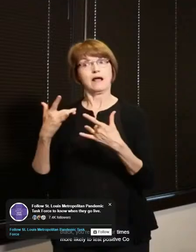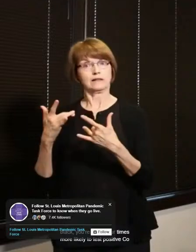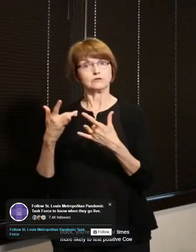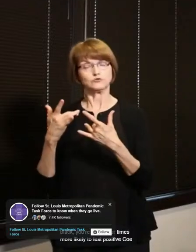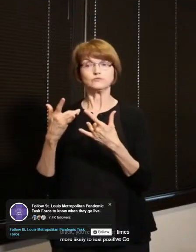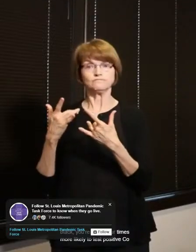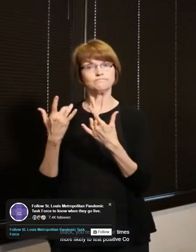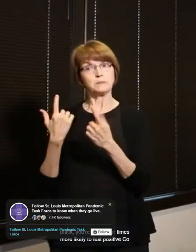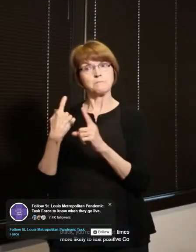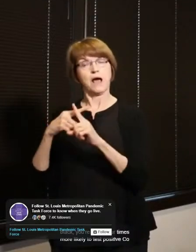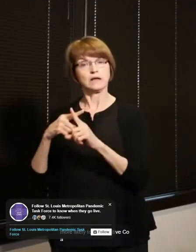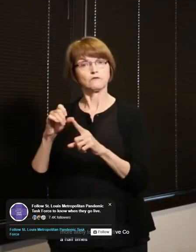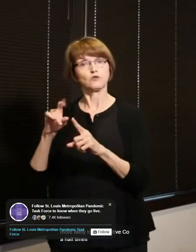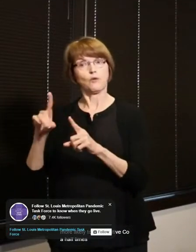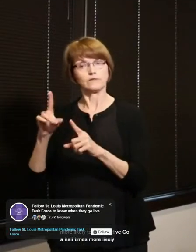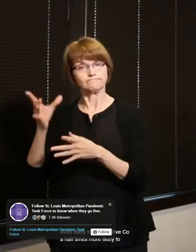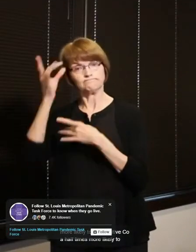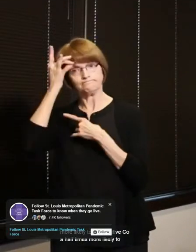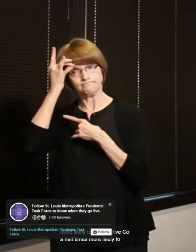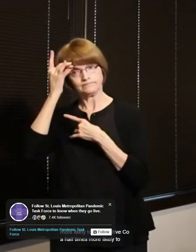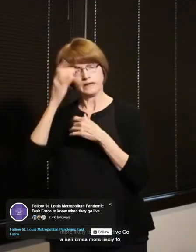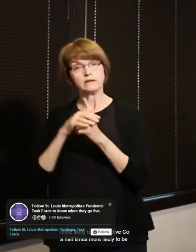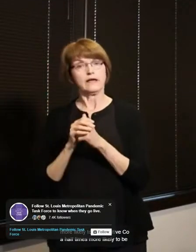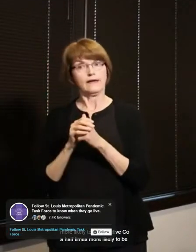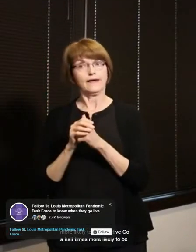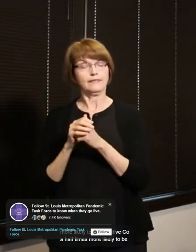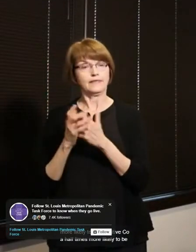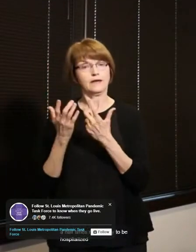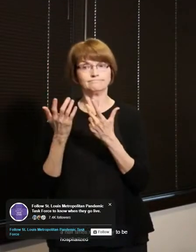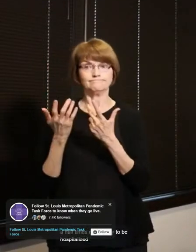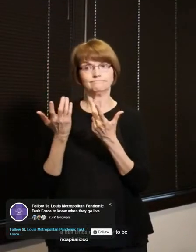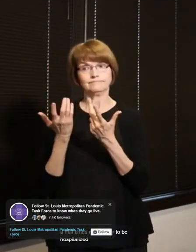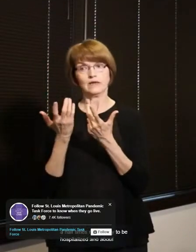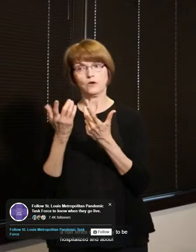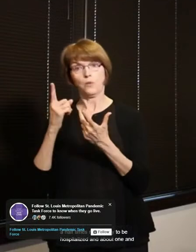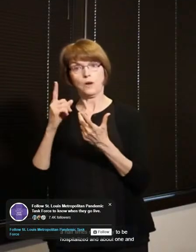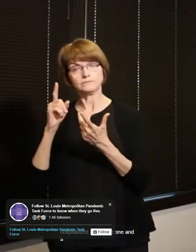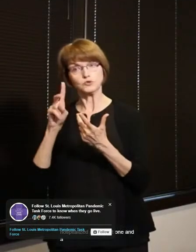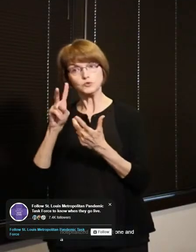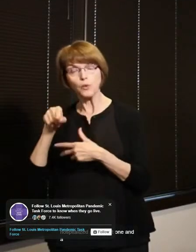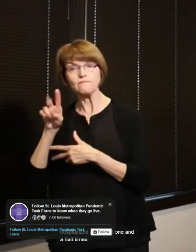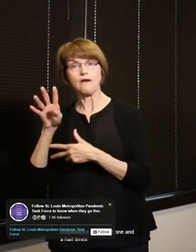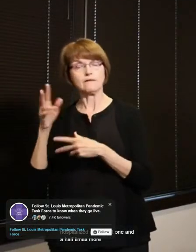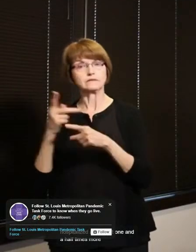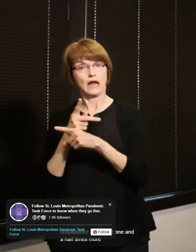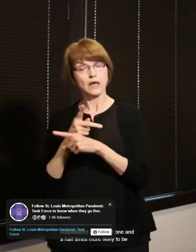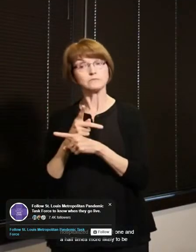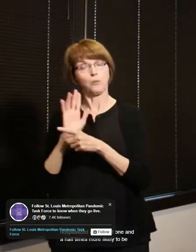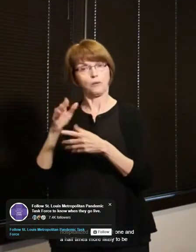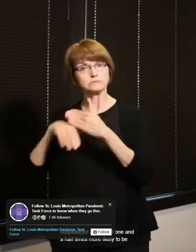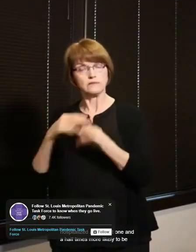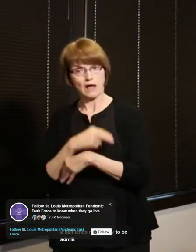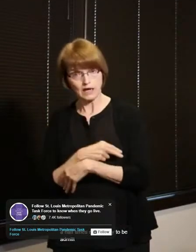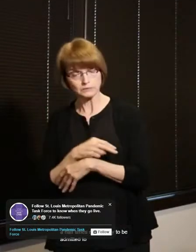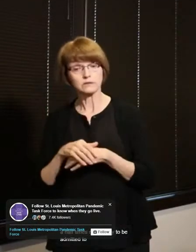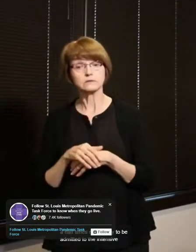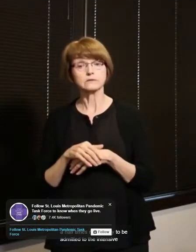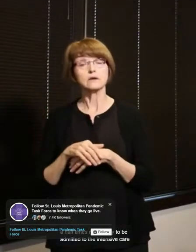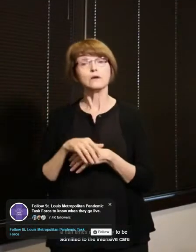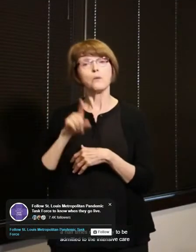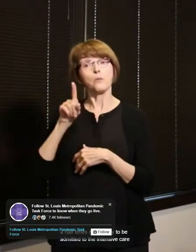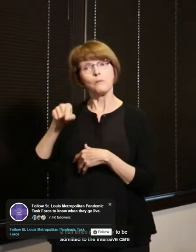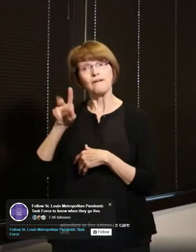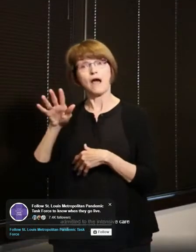about 2.5 times more likely to be hospitalized and about 1.5 times more likely to be admitted to the intensive care